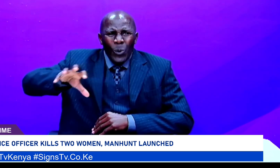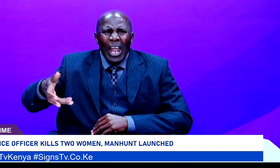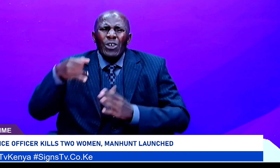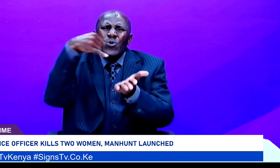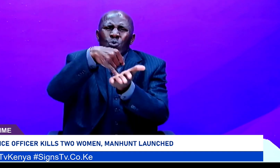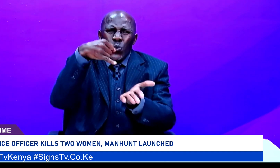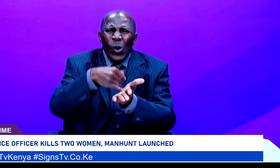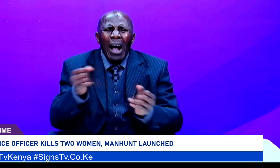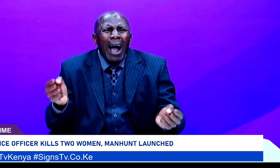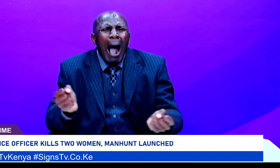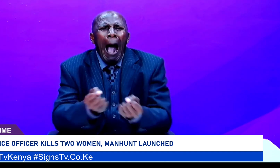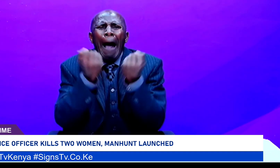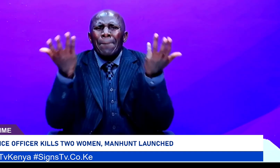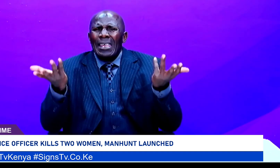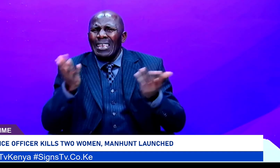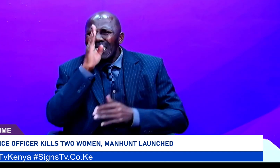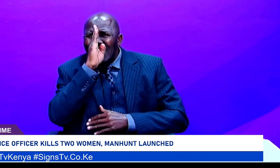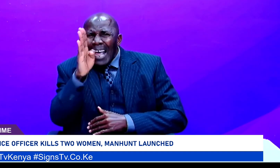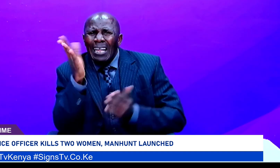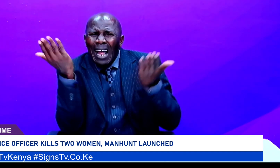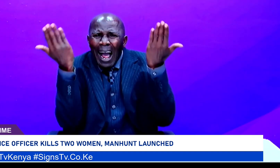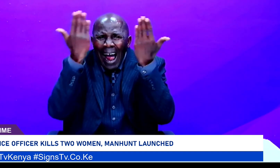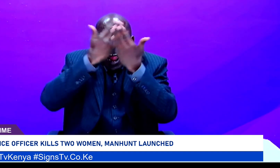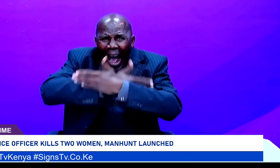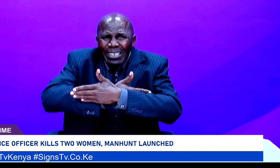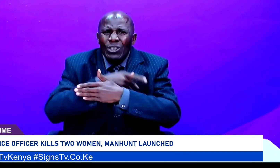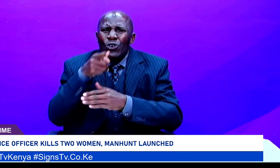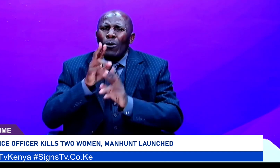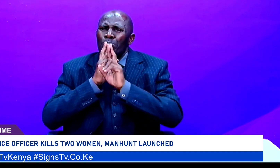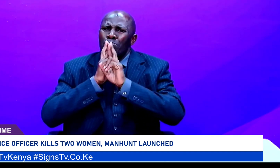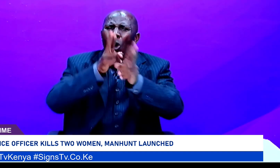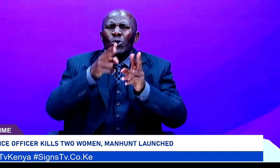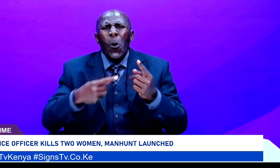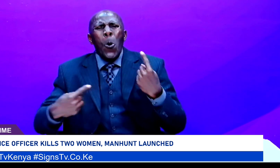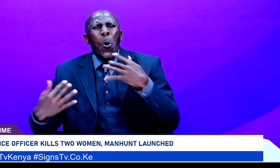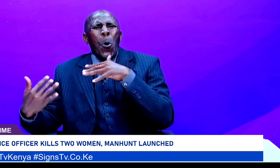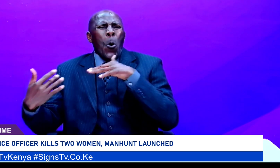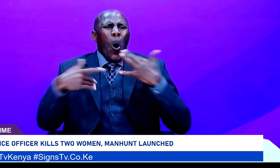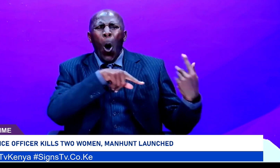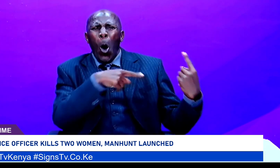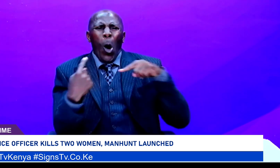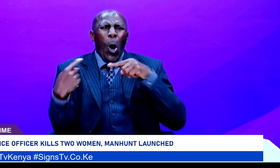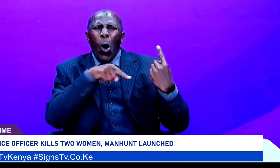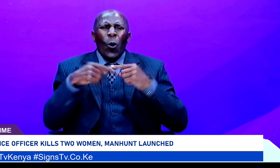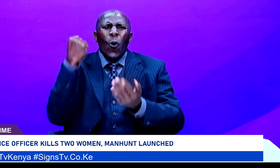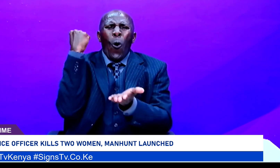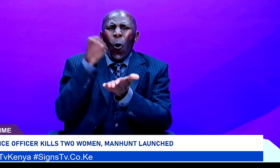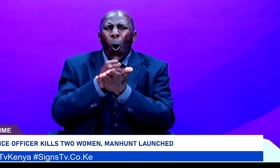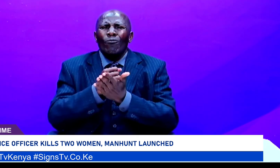after a reported argument. The officer, armed with an AK-47 rifle,